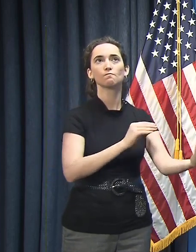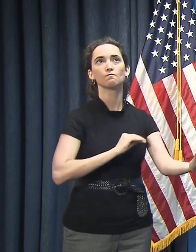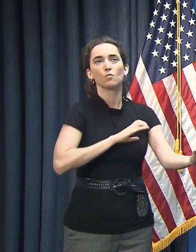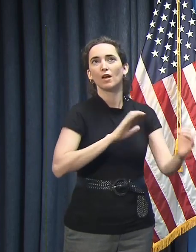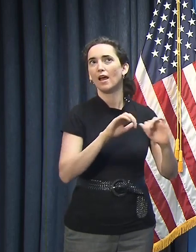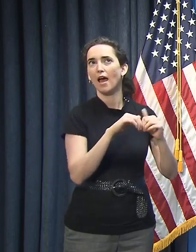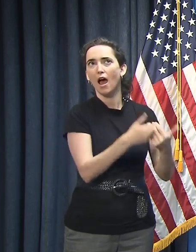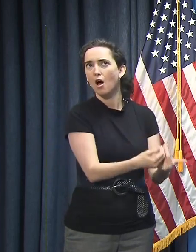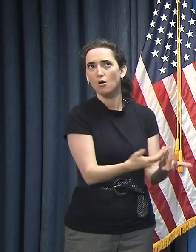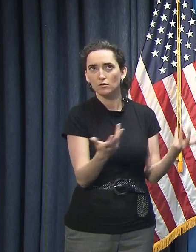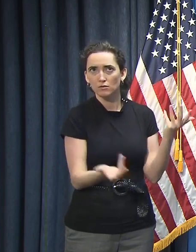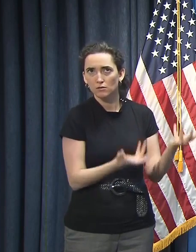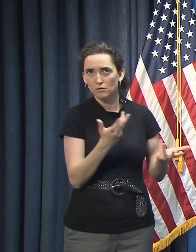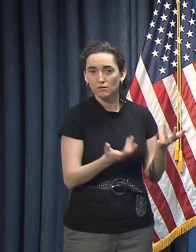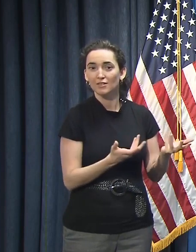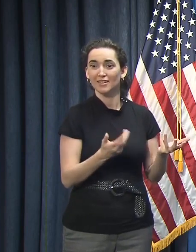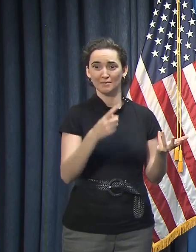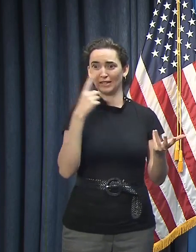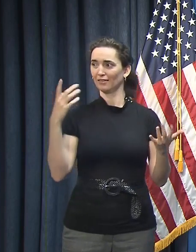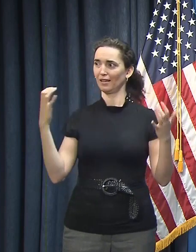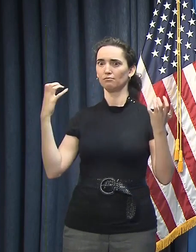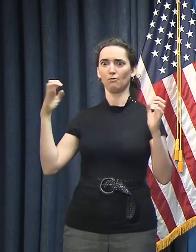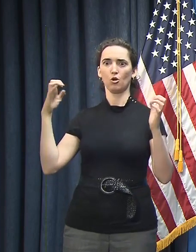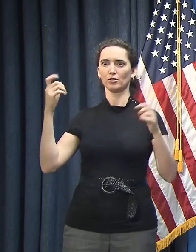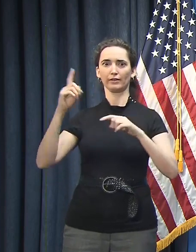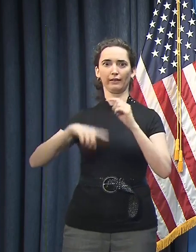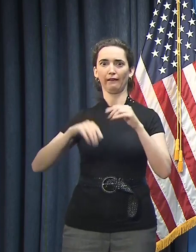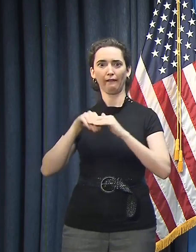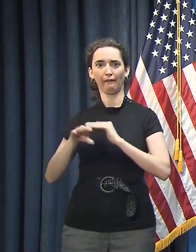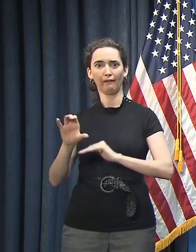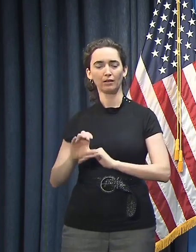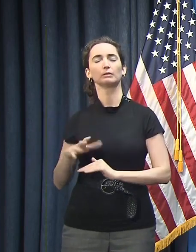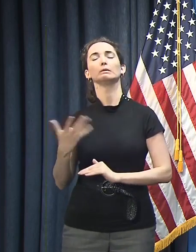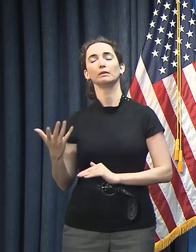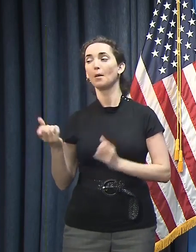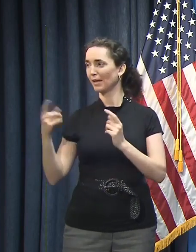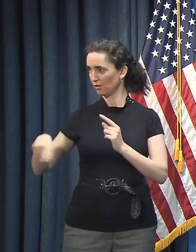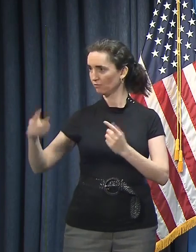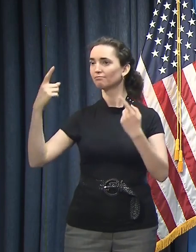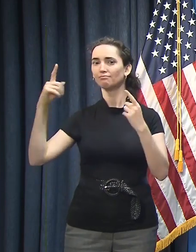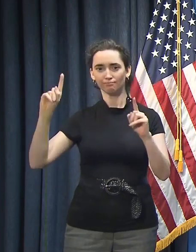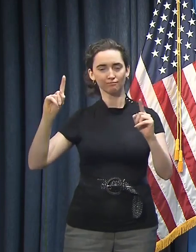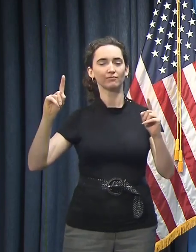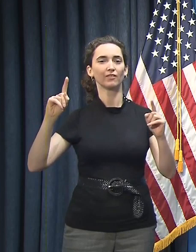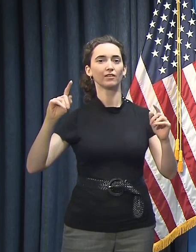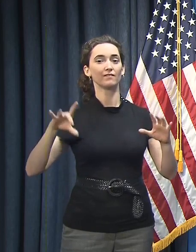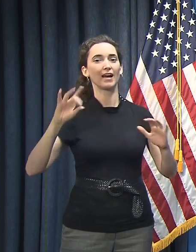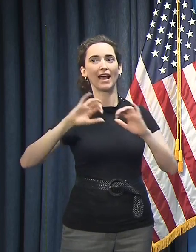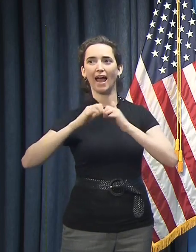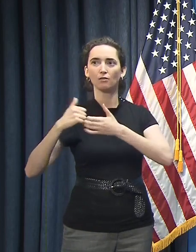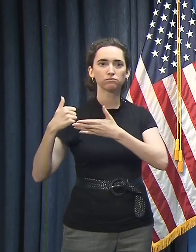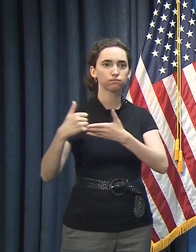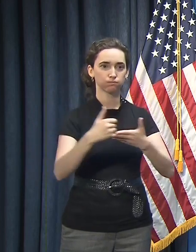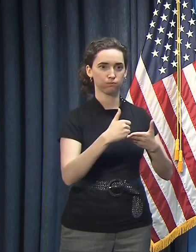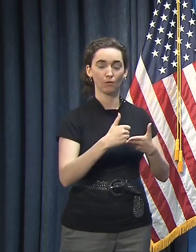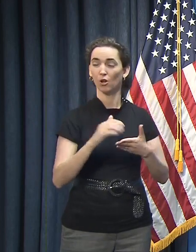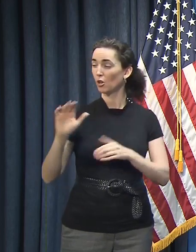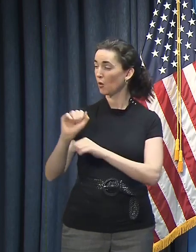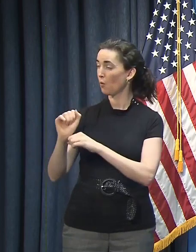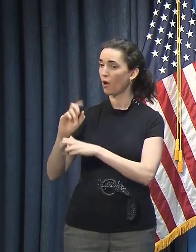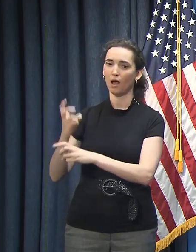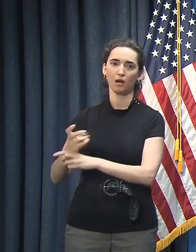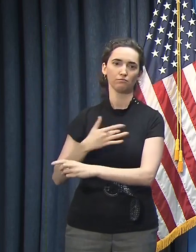result of this public health emergency, and many of them have done so. And I'm grateful for all of their hard work to